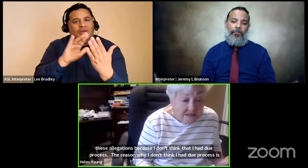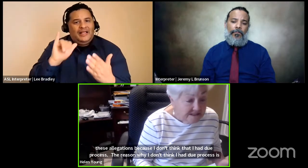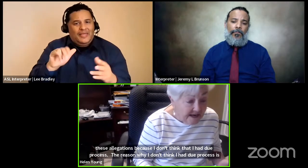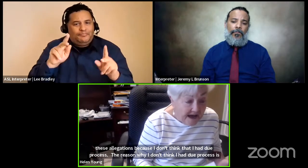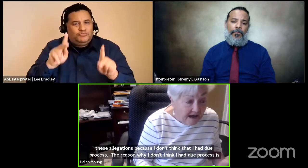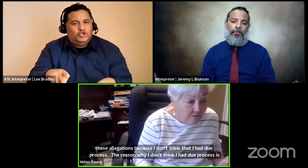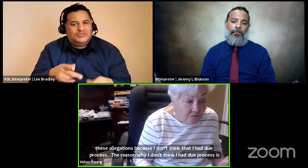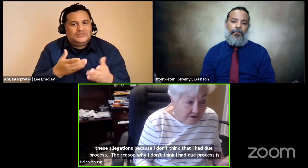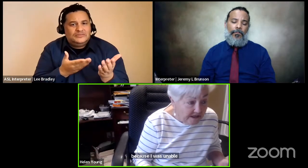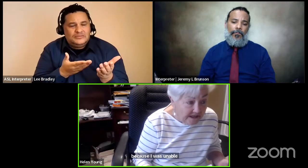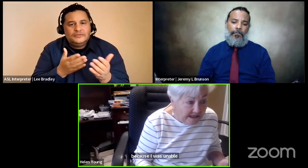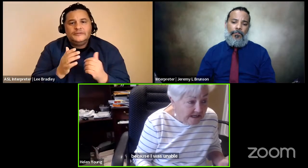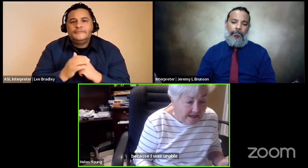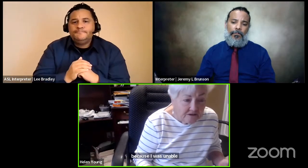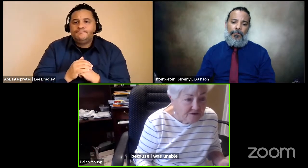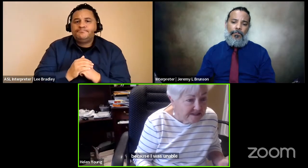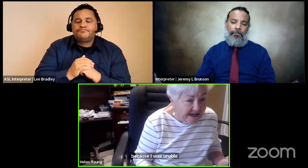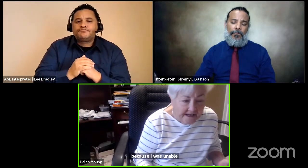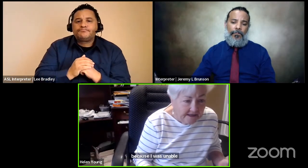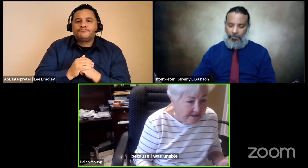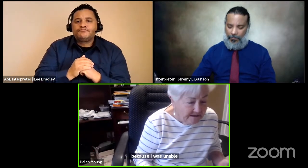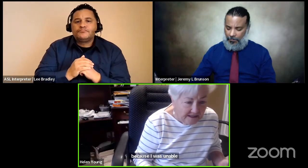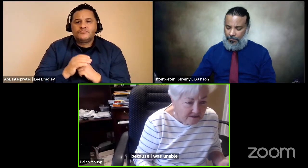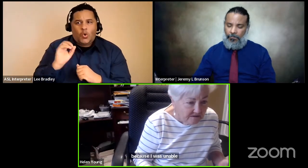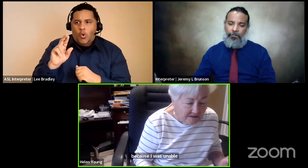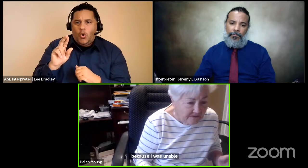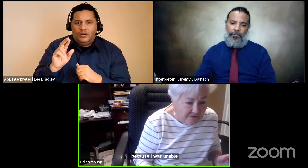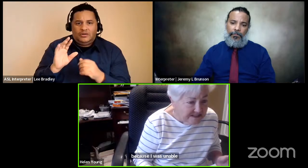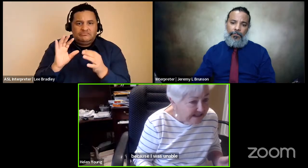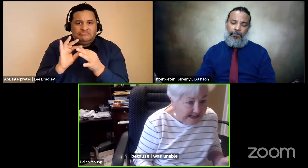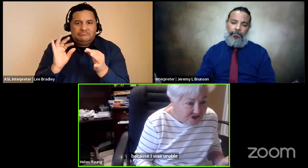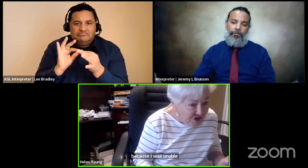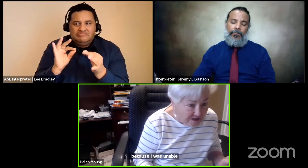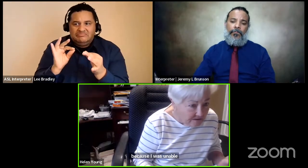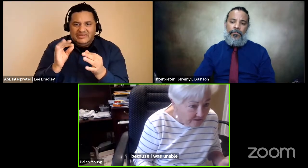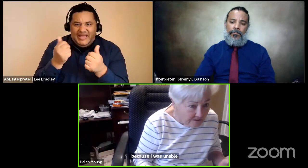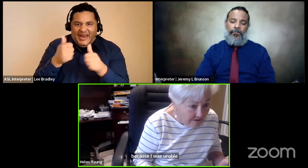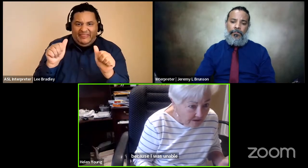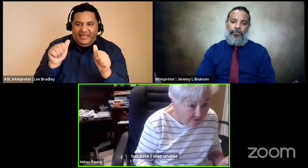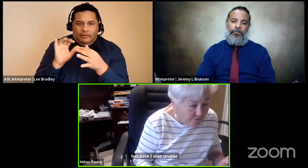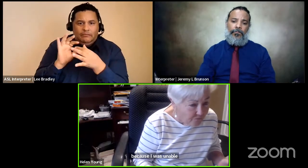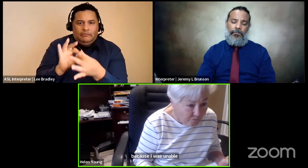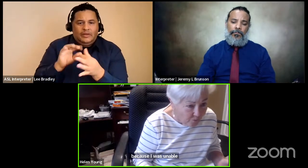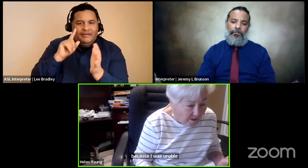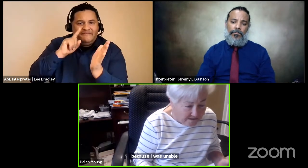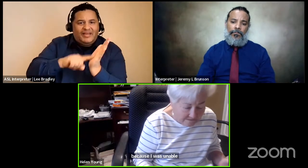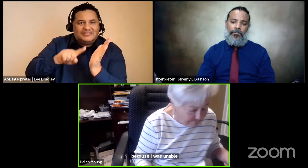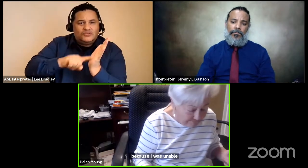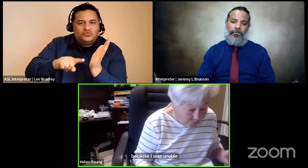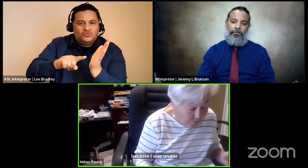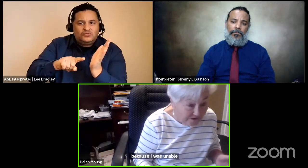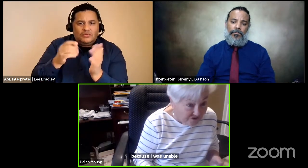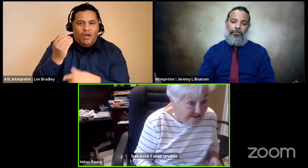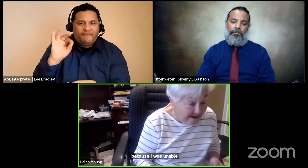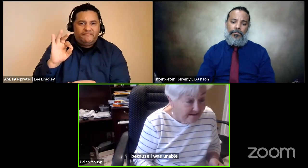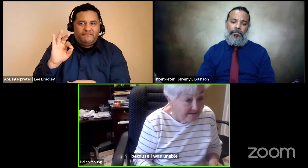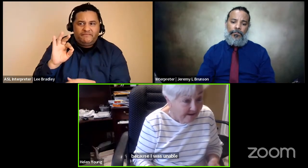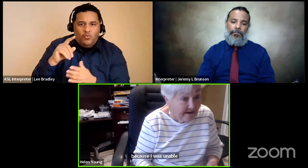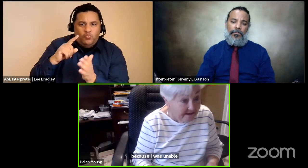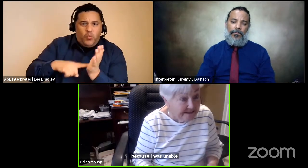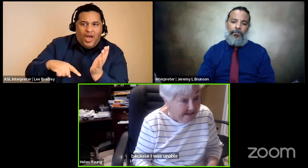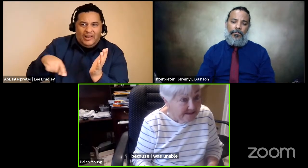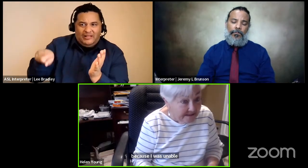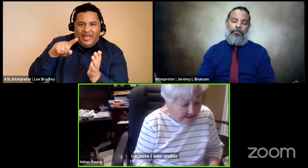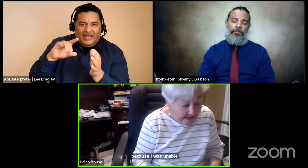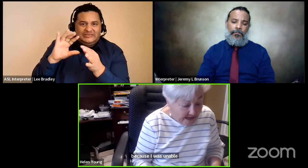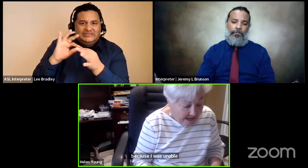or to have any kind of say in the investigation of what they're saying that